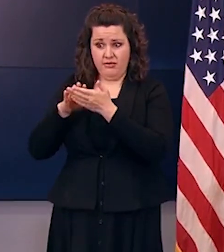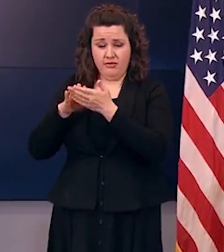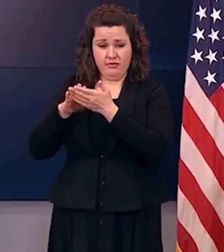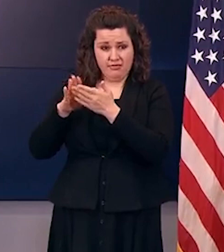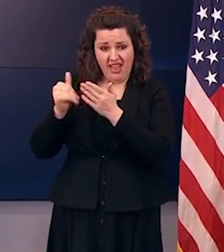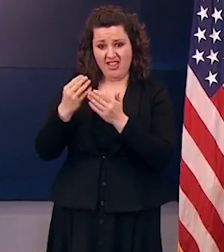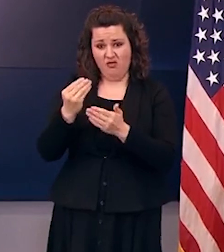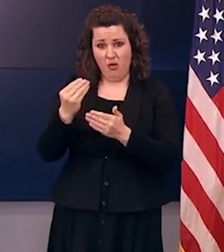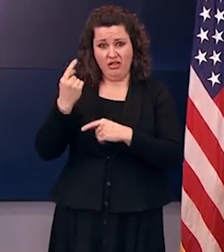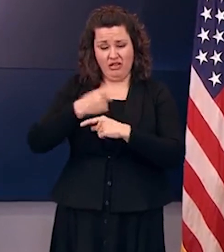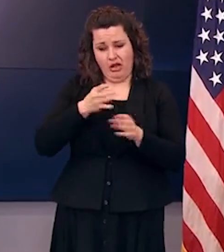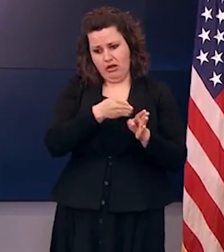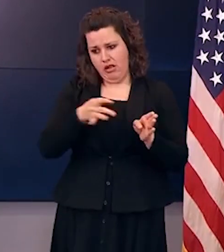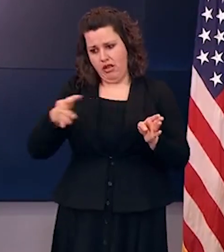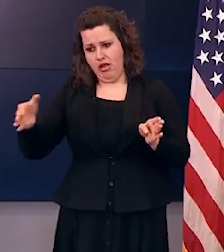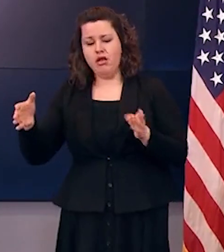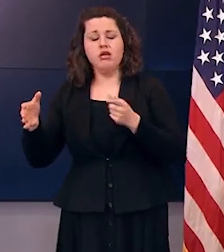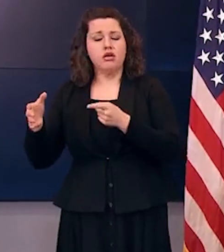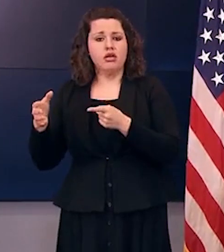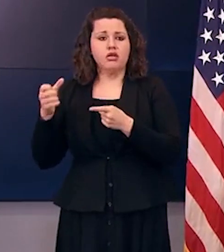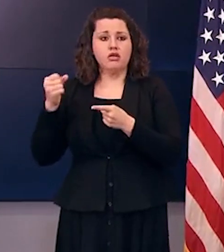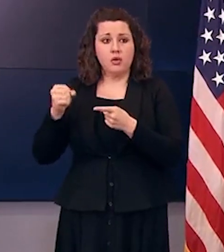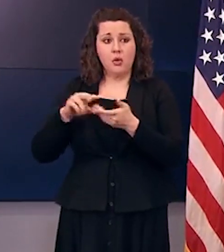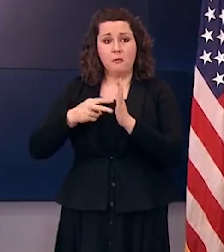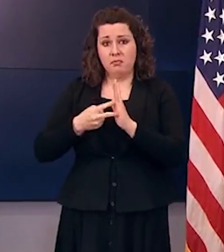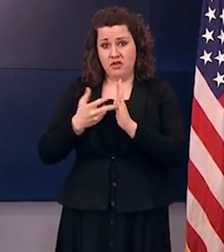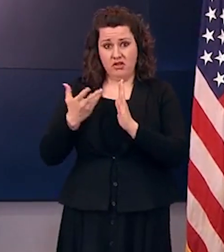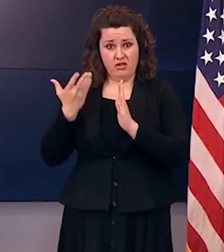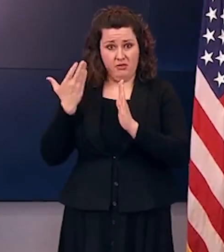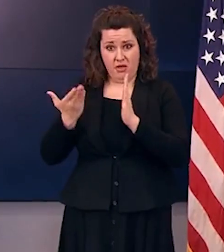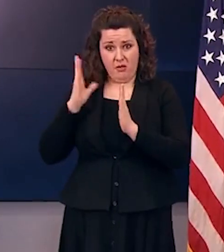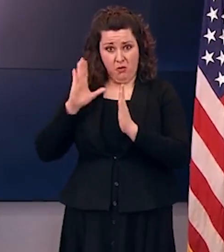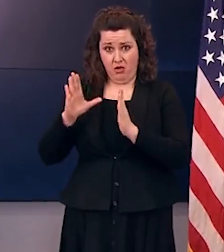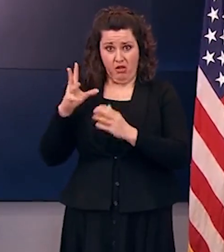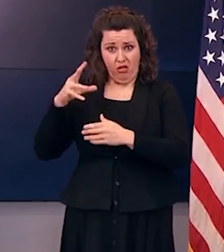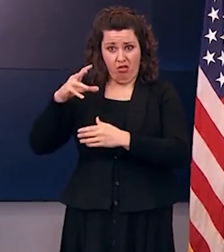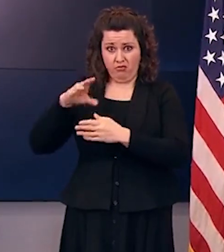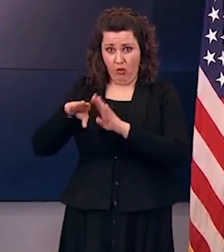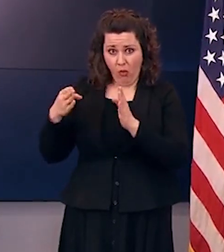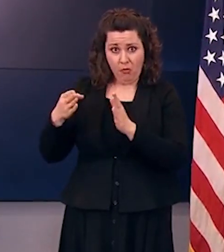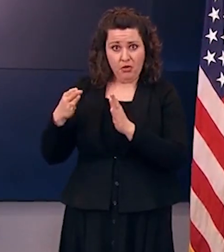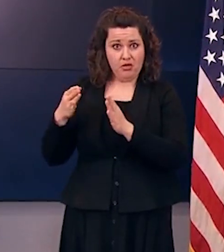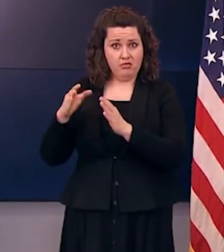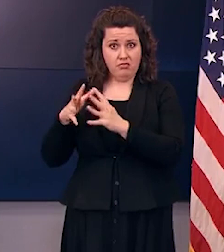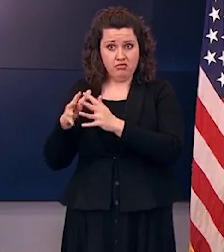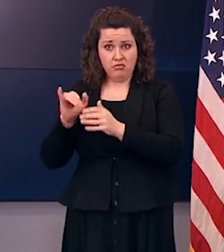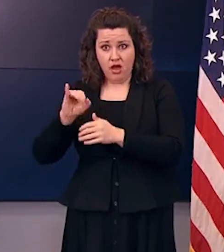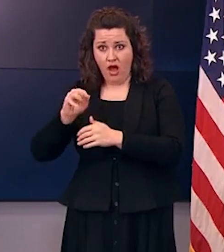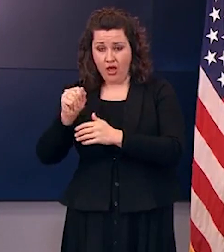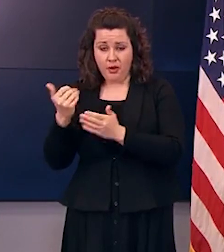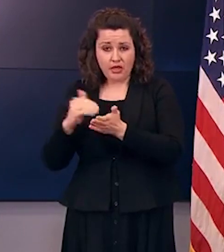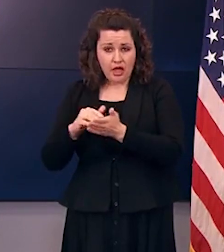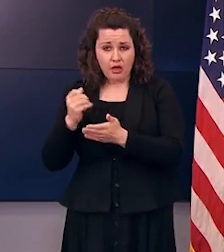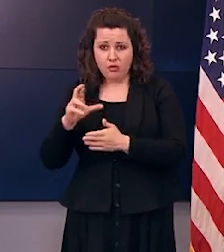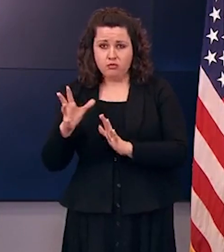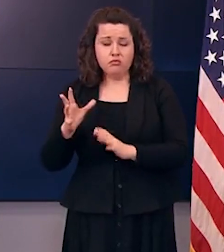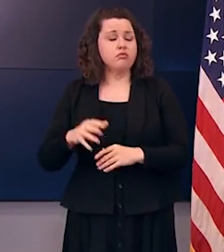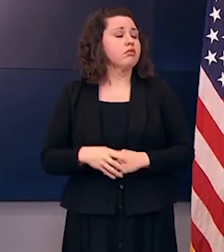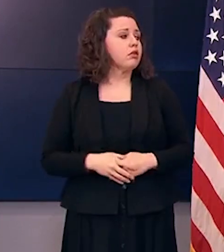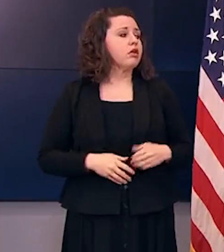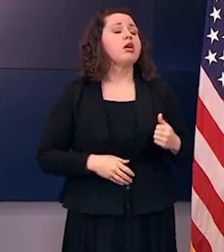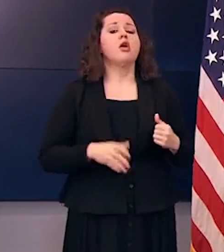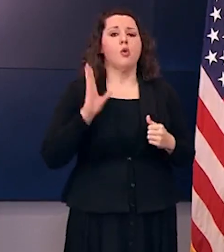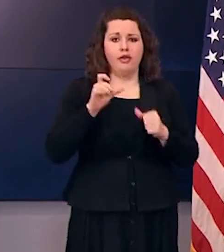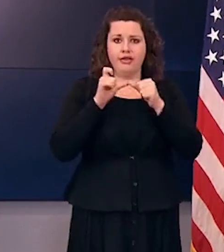14-day window recommended under the President's Open Up America phased plan? So we're going to continue to base our decisions based